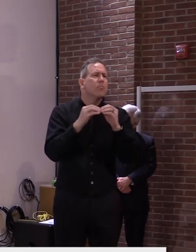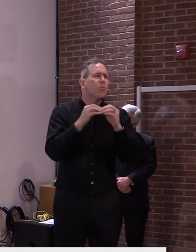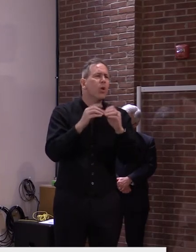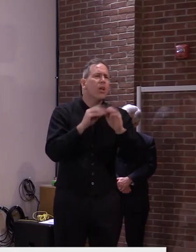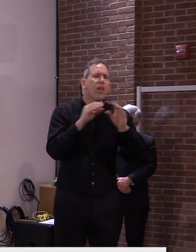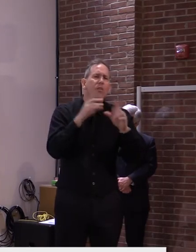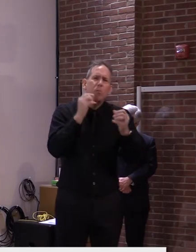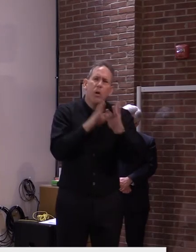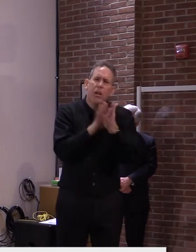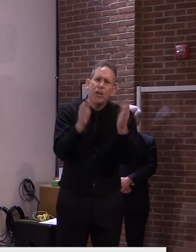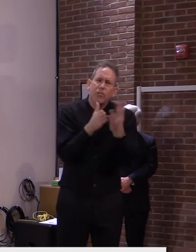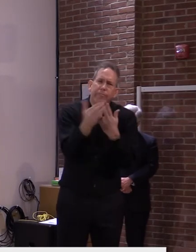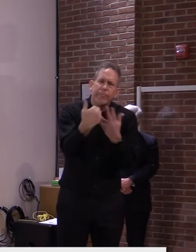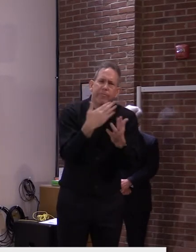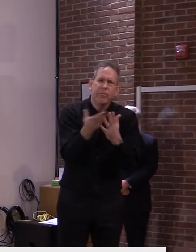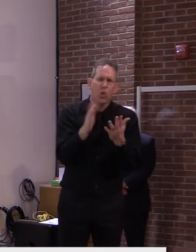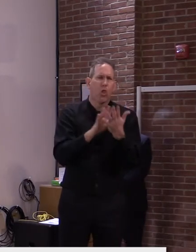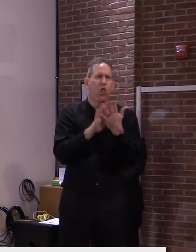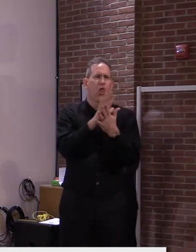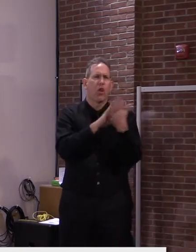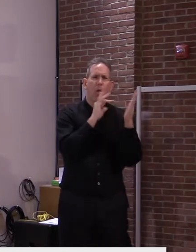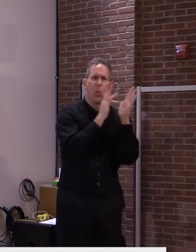Levine.